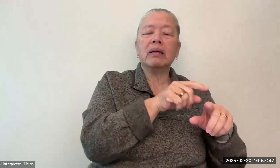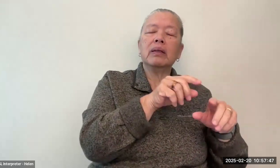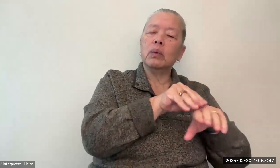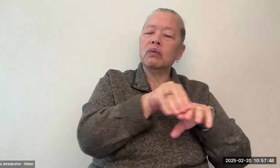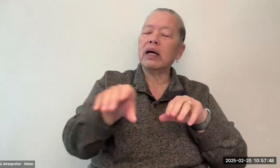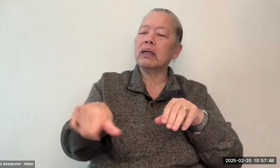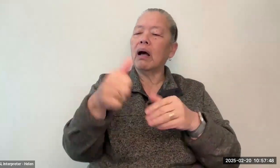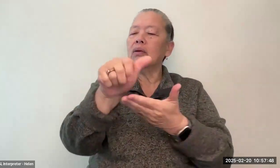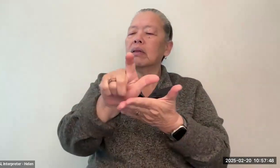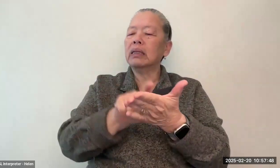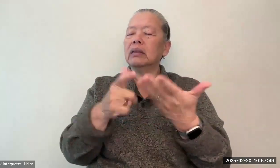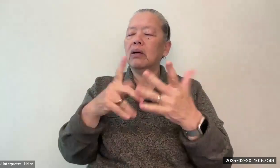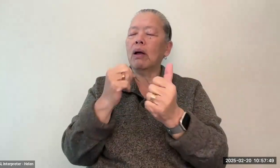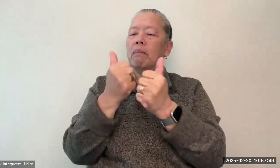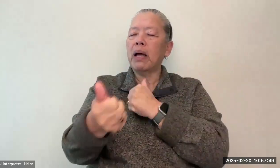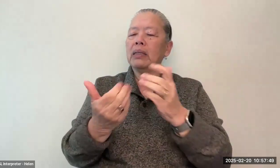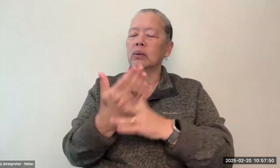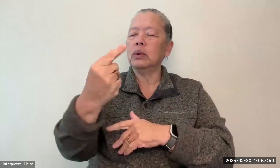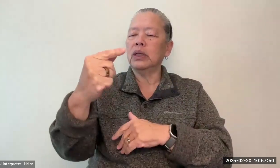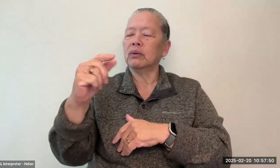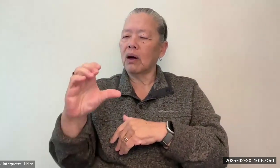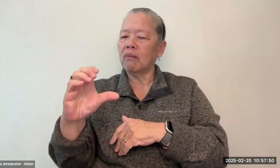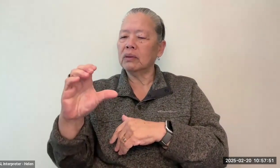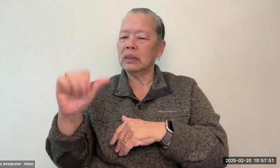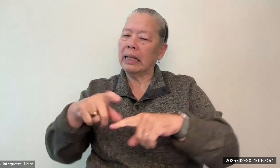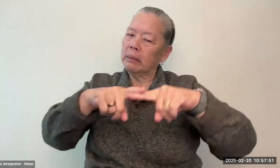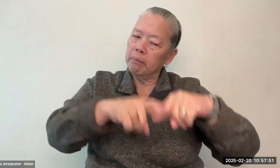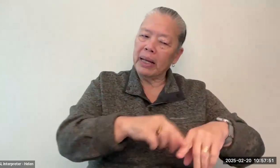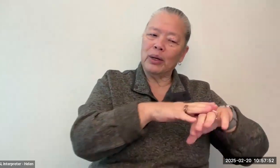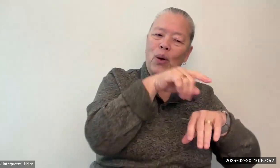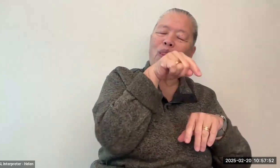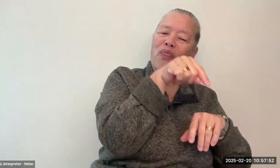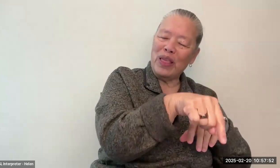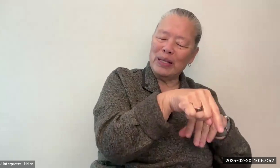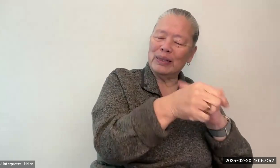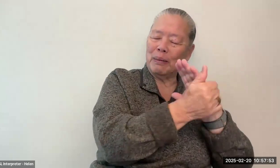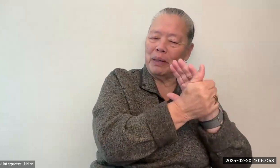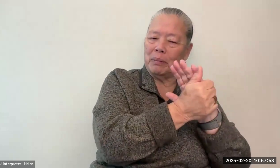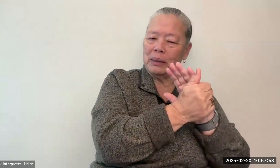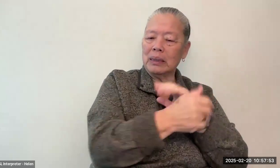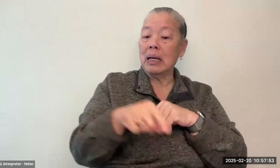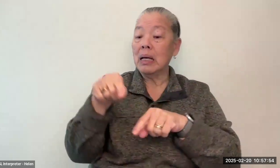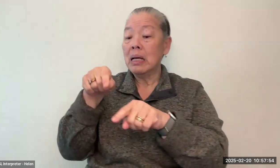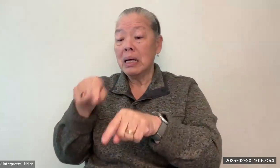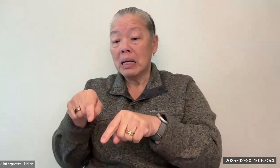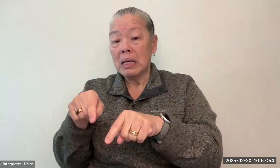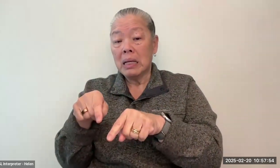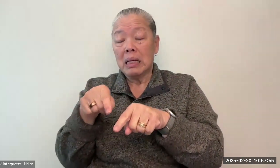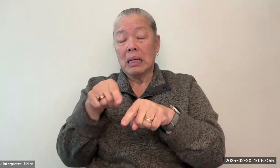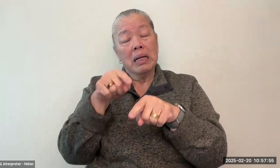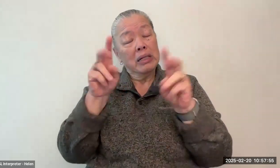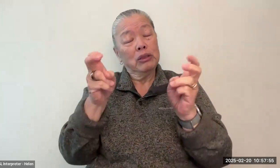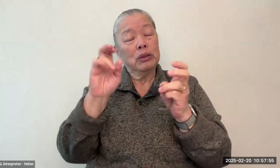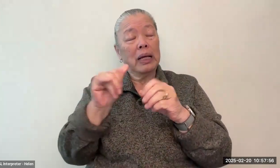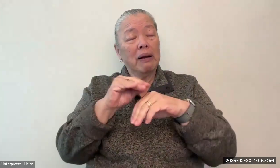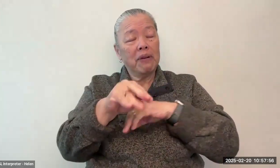the General Conference depending on these amendments, matters that affect only the United States will no longer